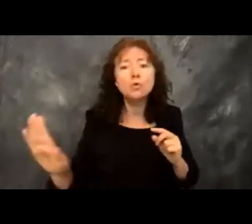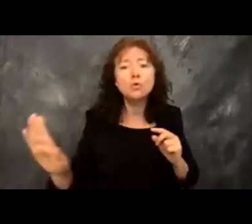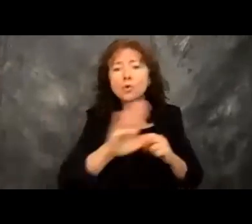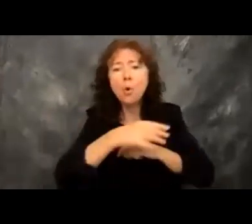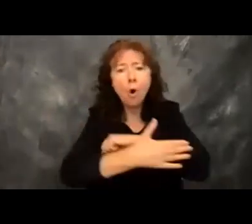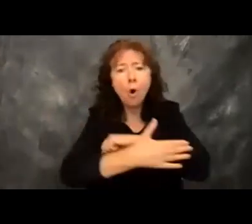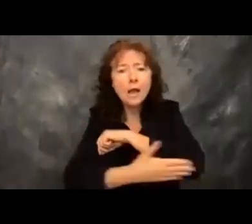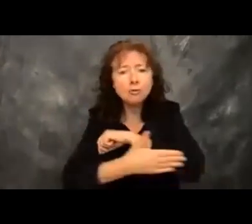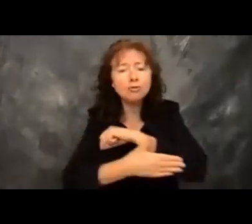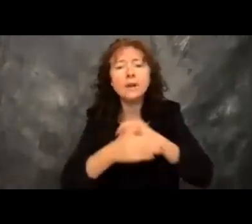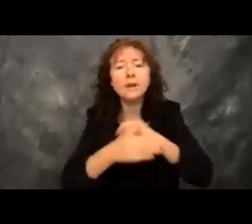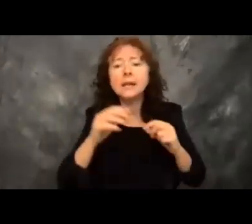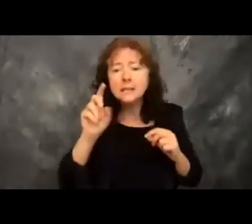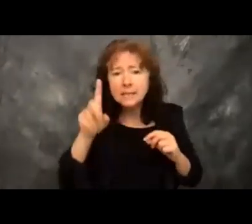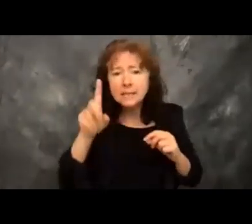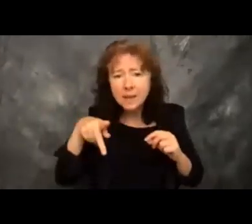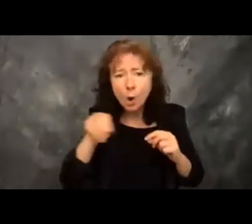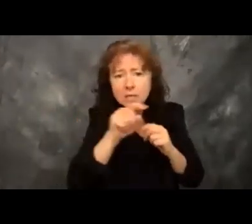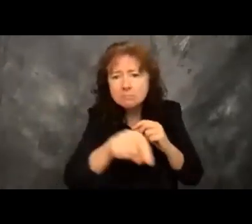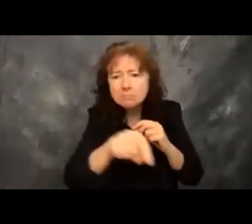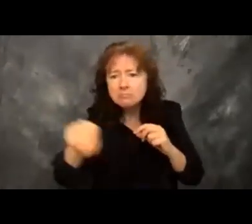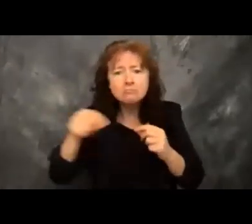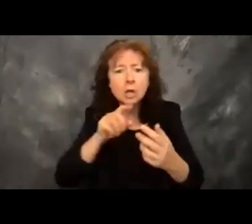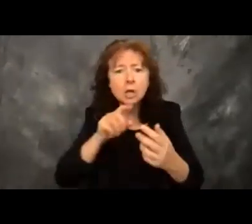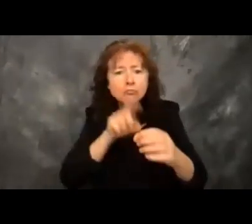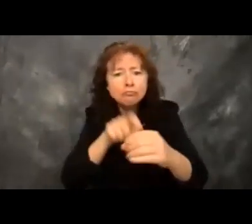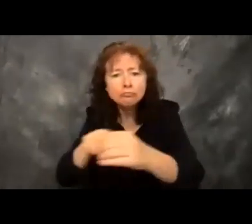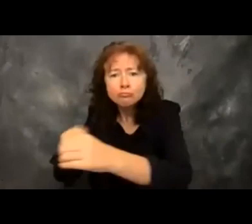them what solutions would work best in your country context.